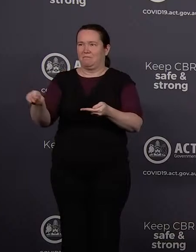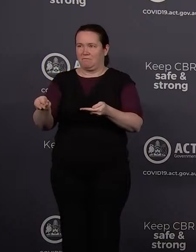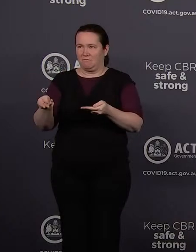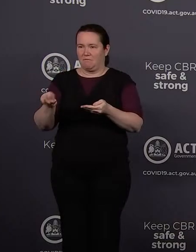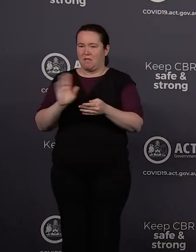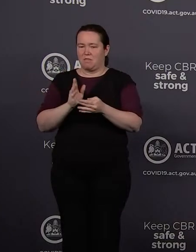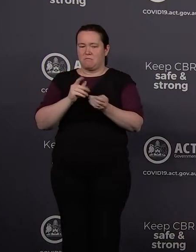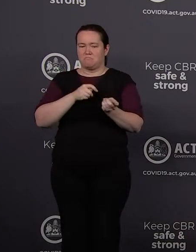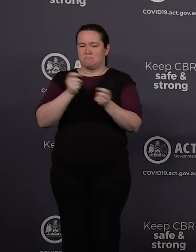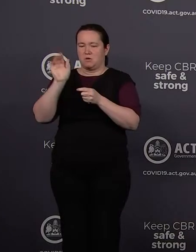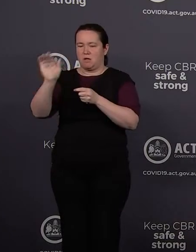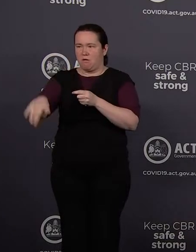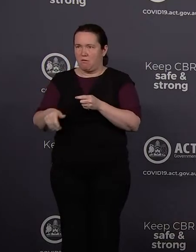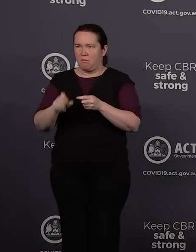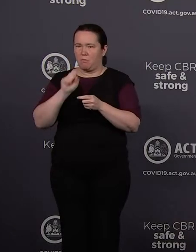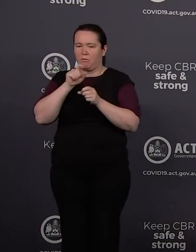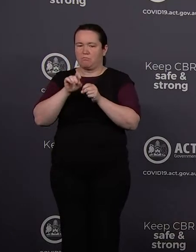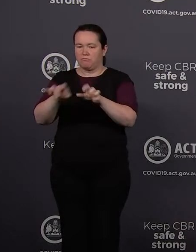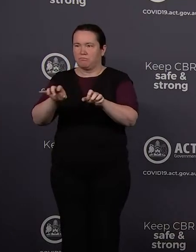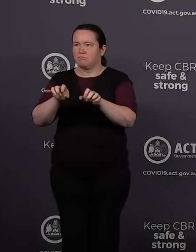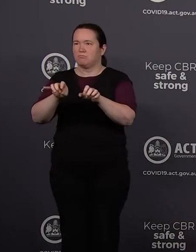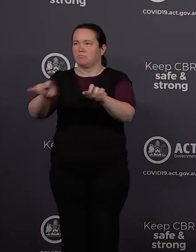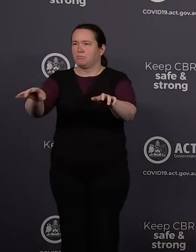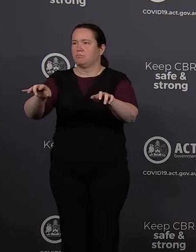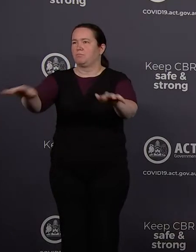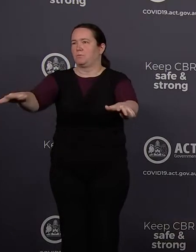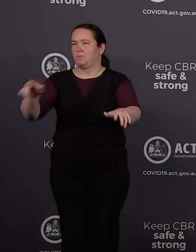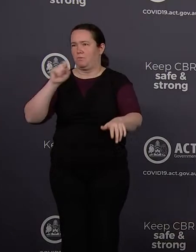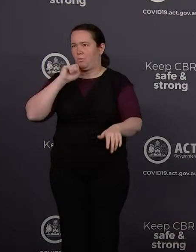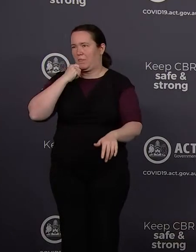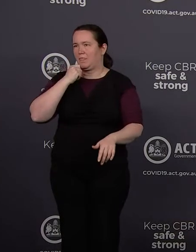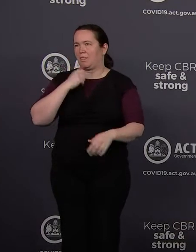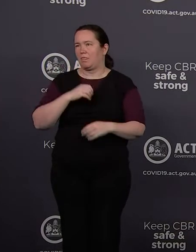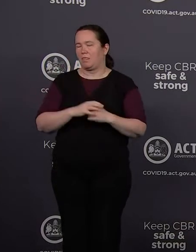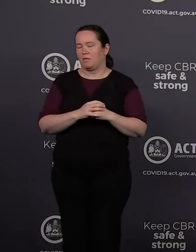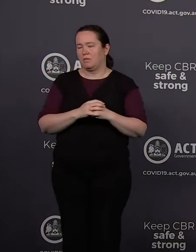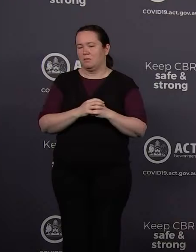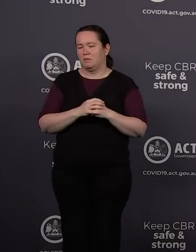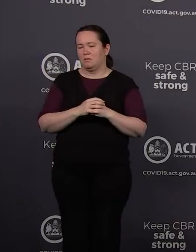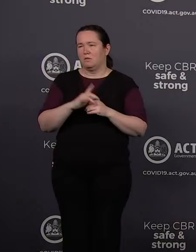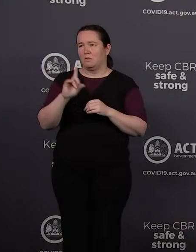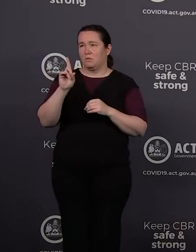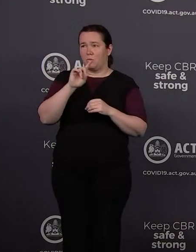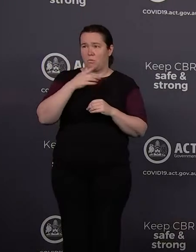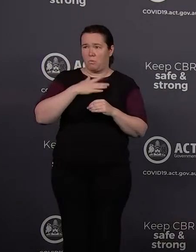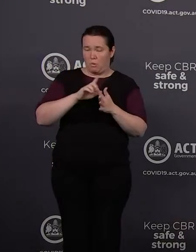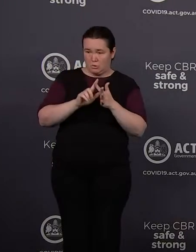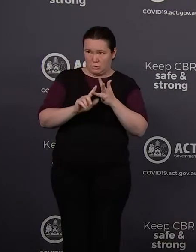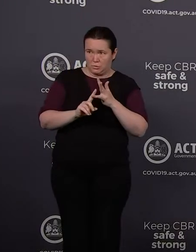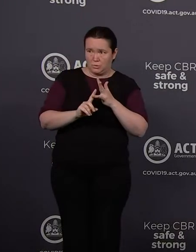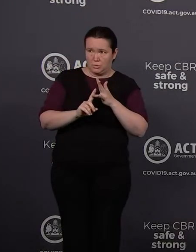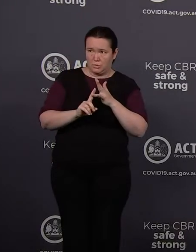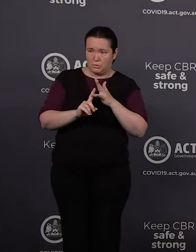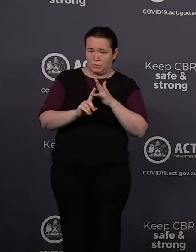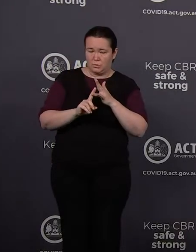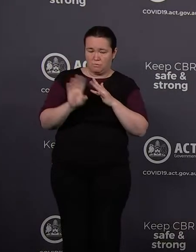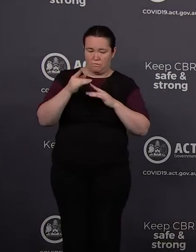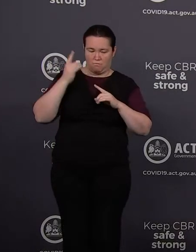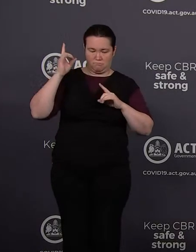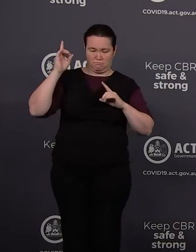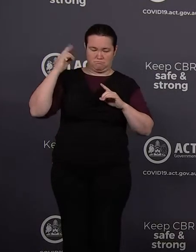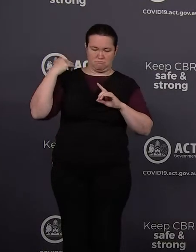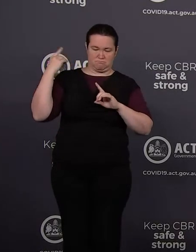home, and then it then spreads from there. So what we are seeking to do between now and the point that we